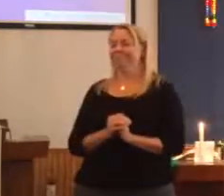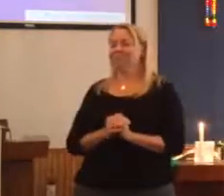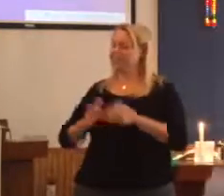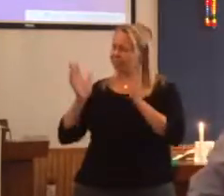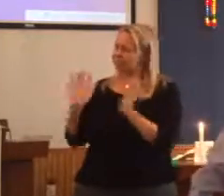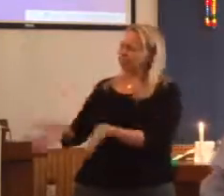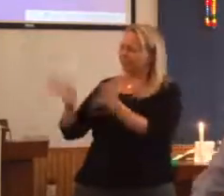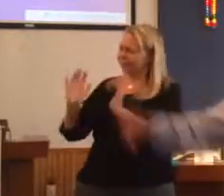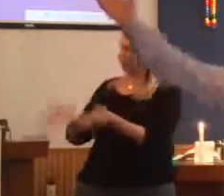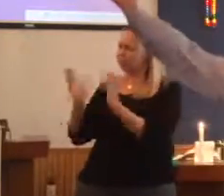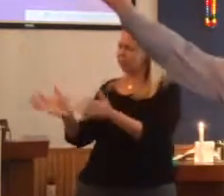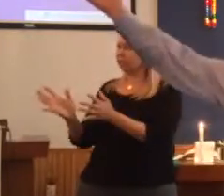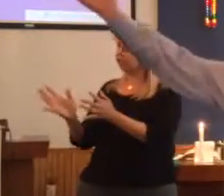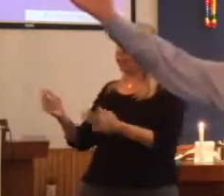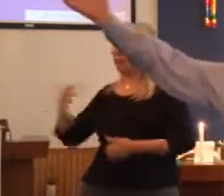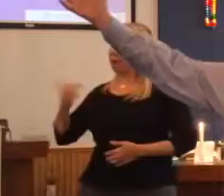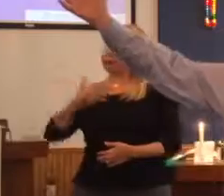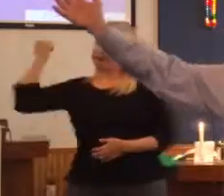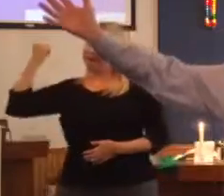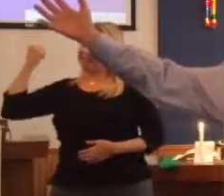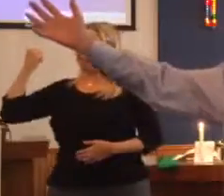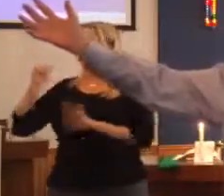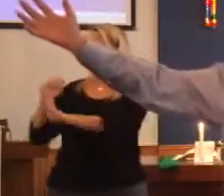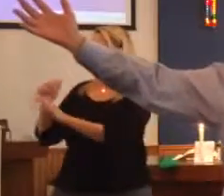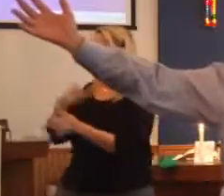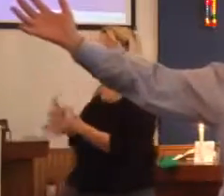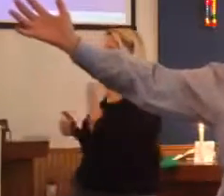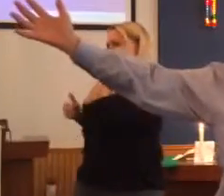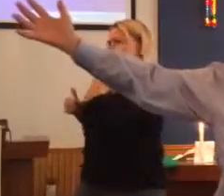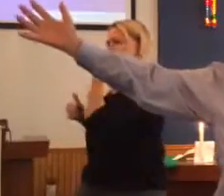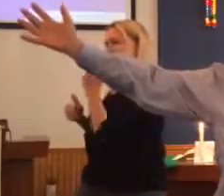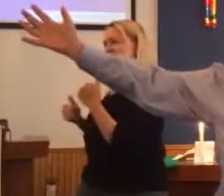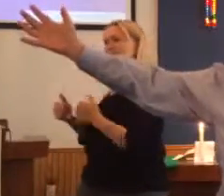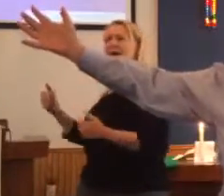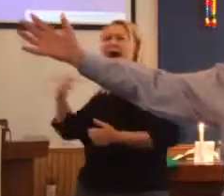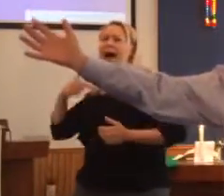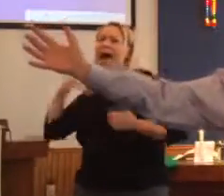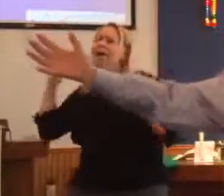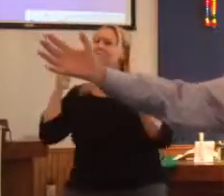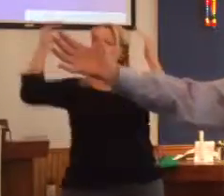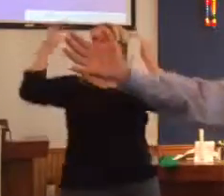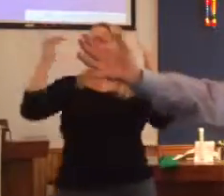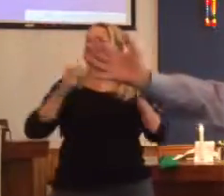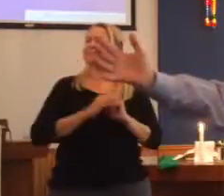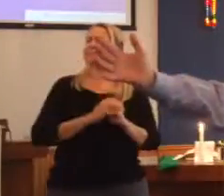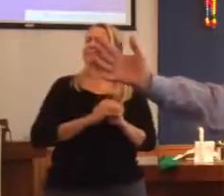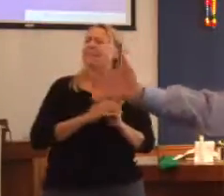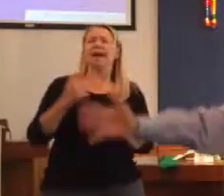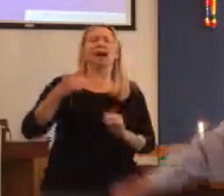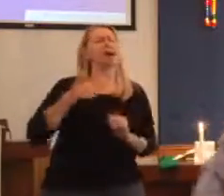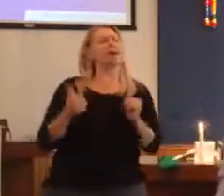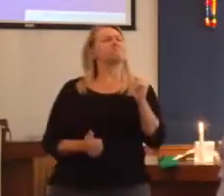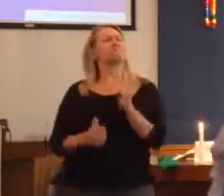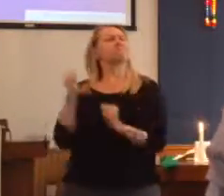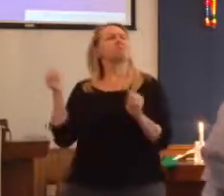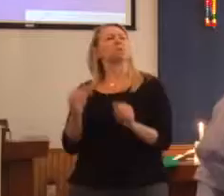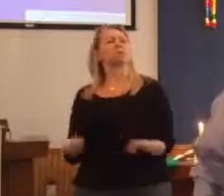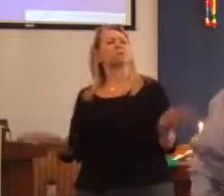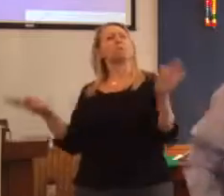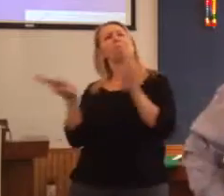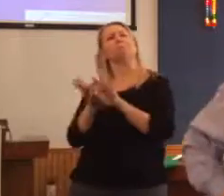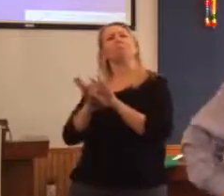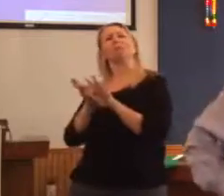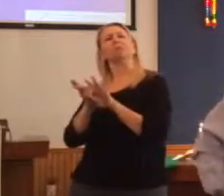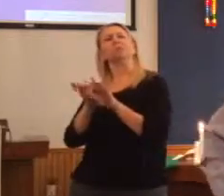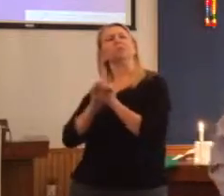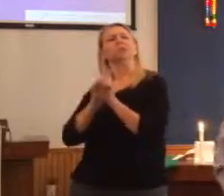conversation turned to, who was the best? Who was the greatest? Who was the most important disciple